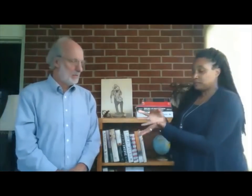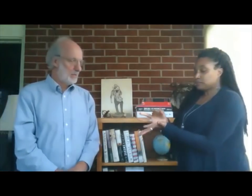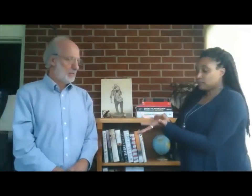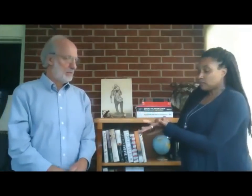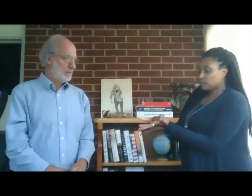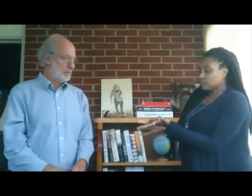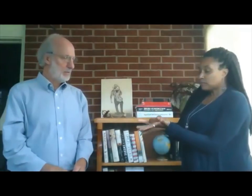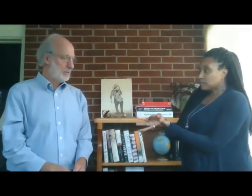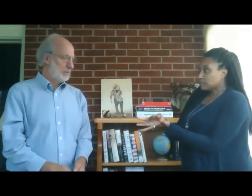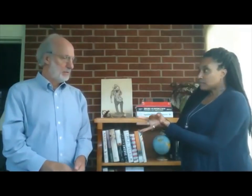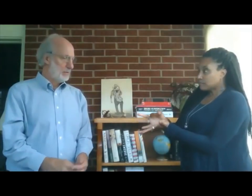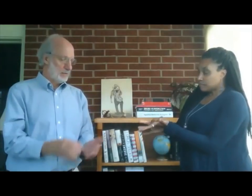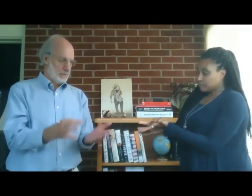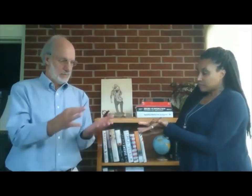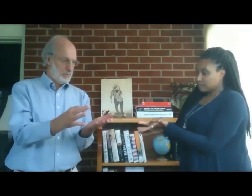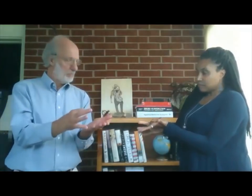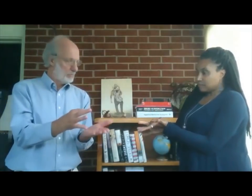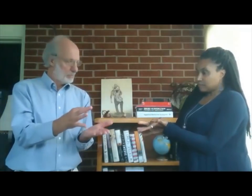actually.